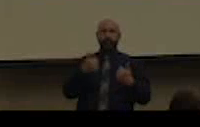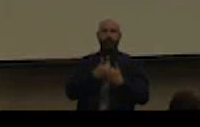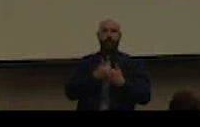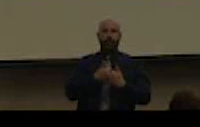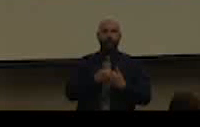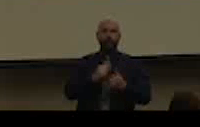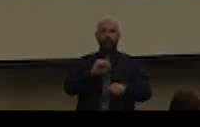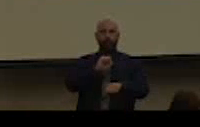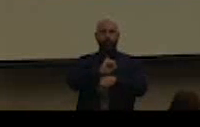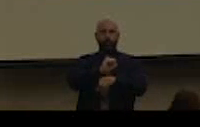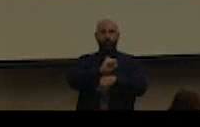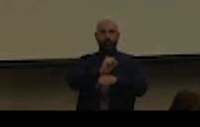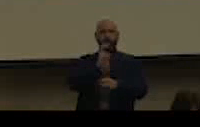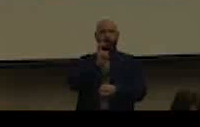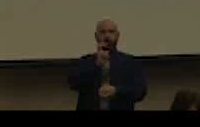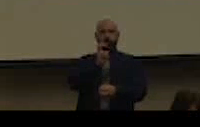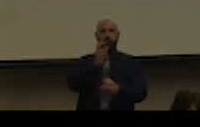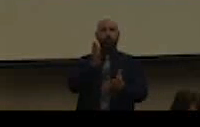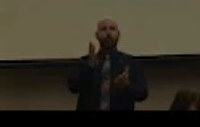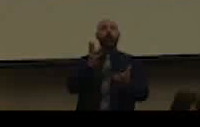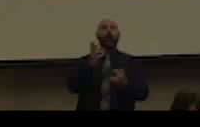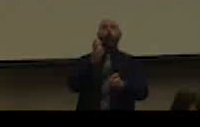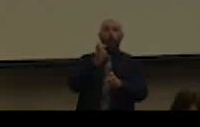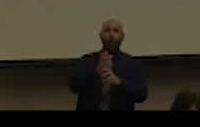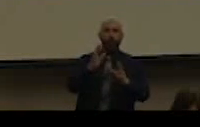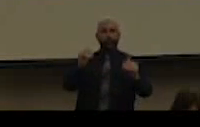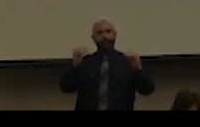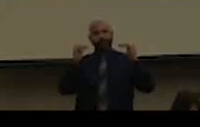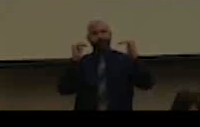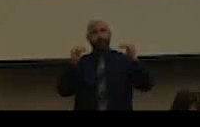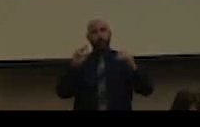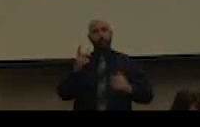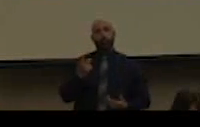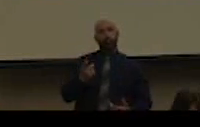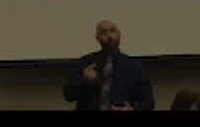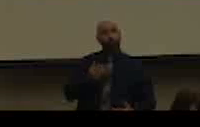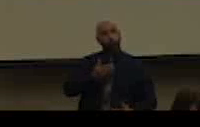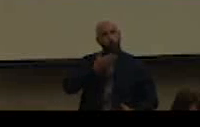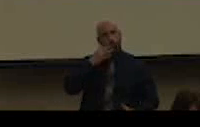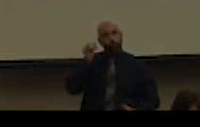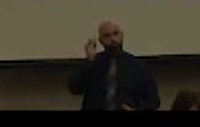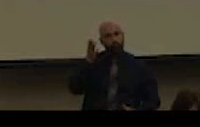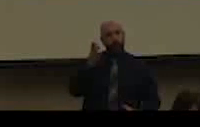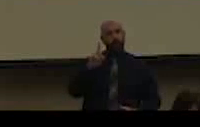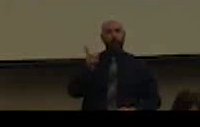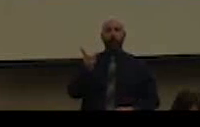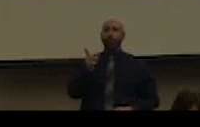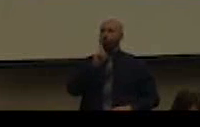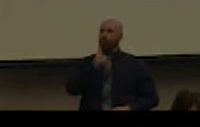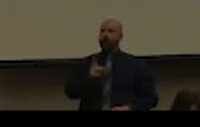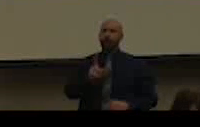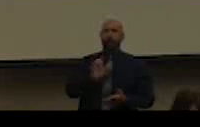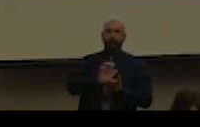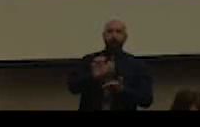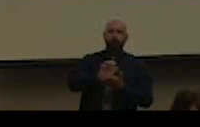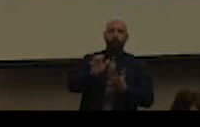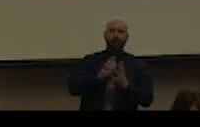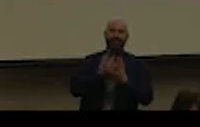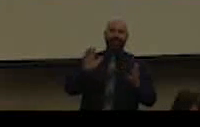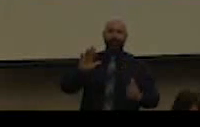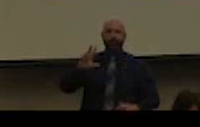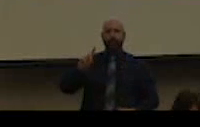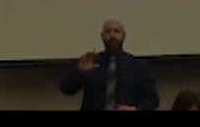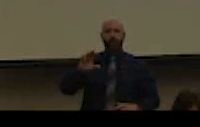we're working very hard to increase, raise the bar, and we're doing a good job of that, but then we're really squeezing out a lot of the top